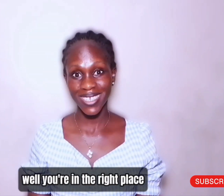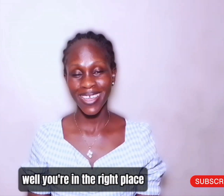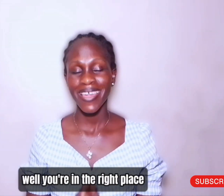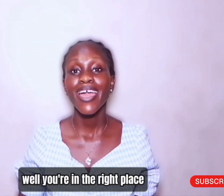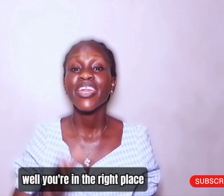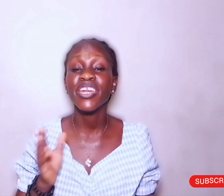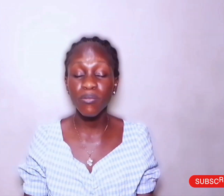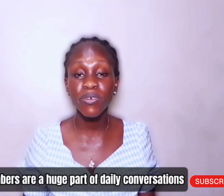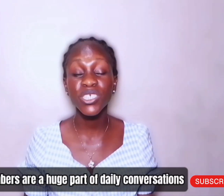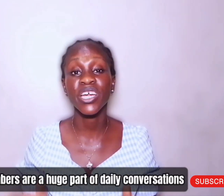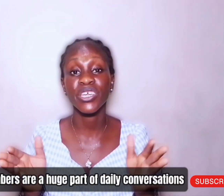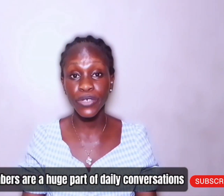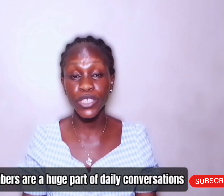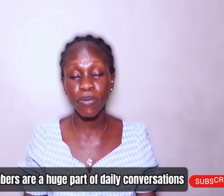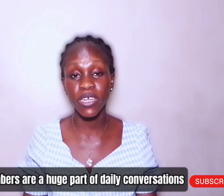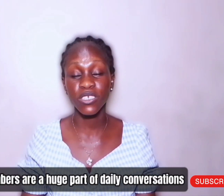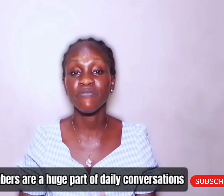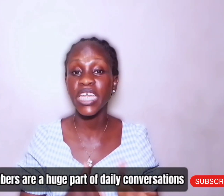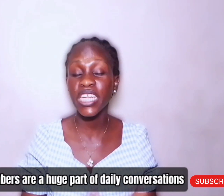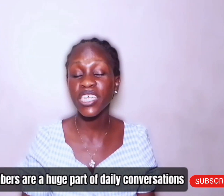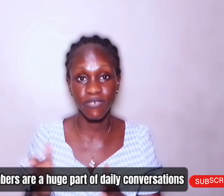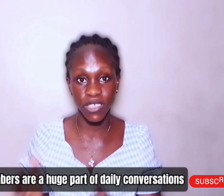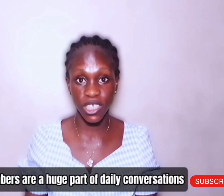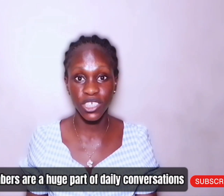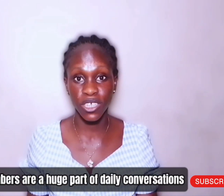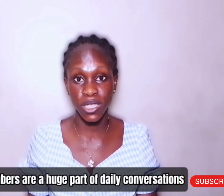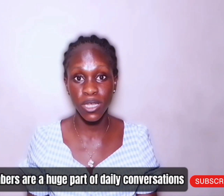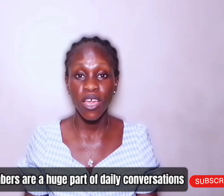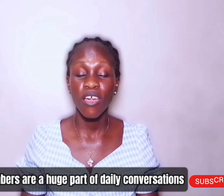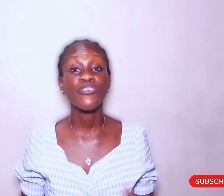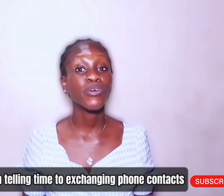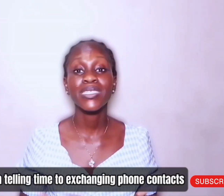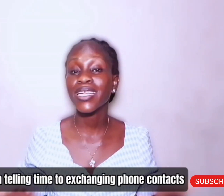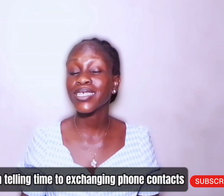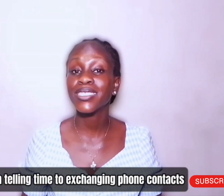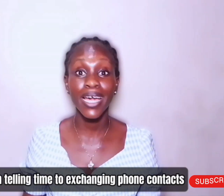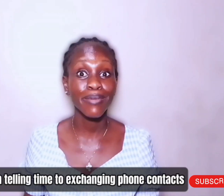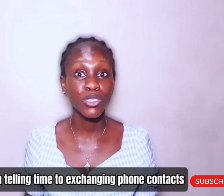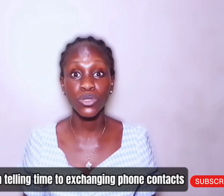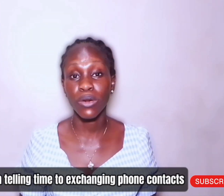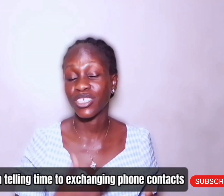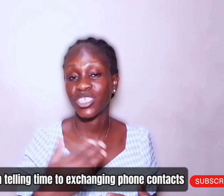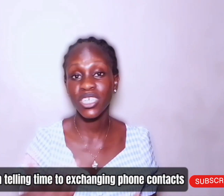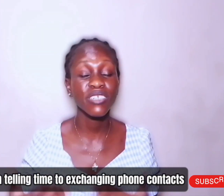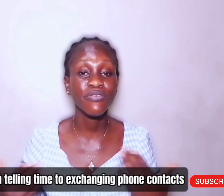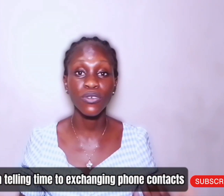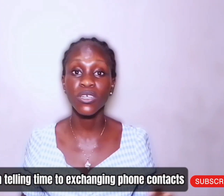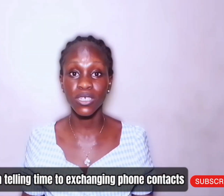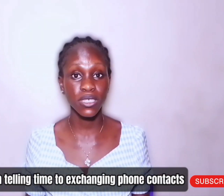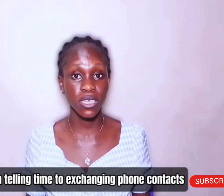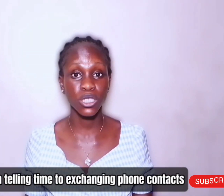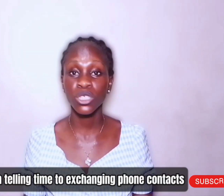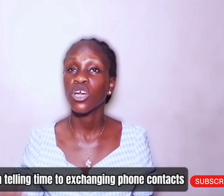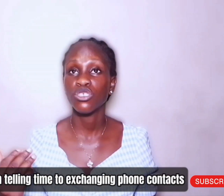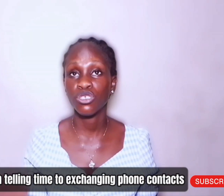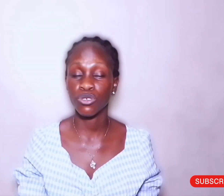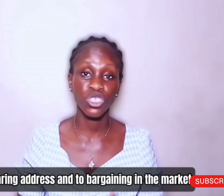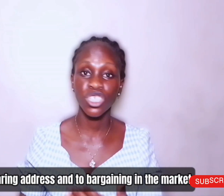place. Numbers are a huge part of daily conversations, from telling time to exchanging phone contacts to